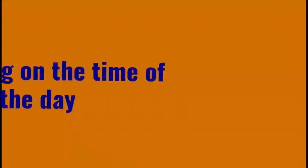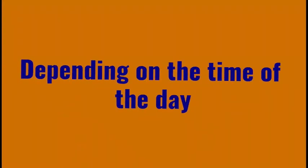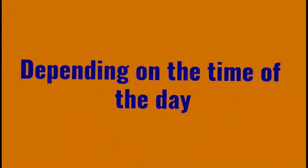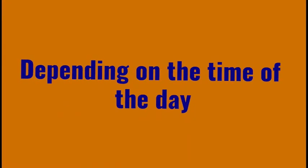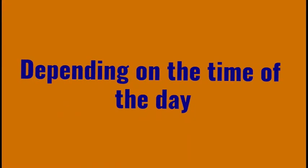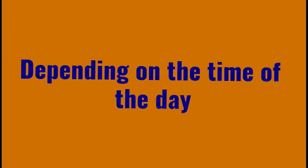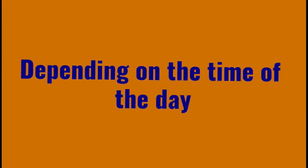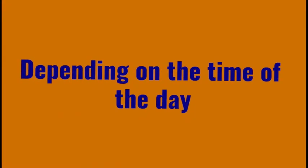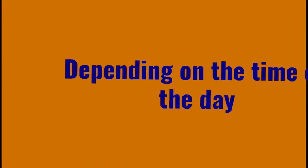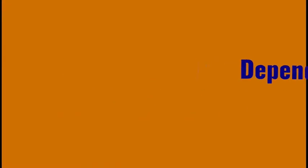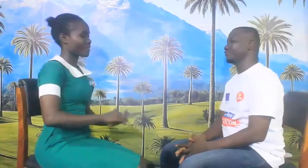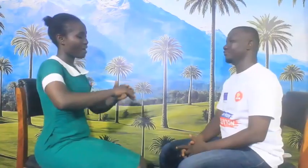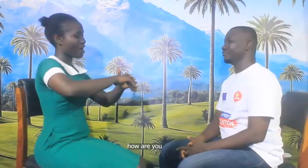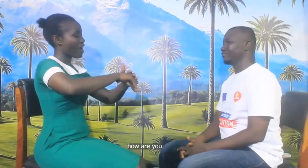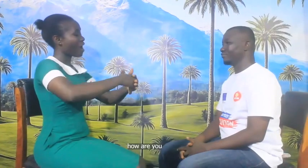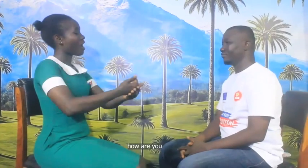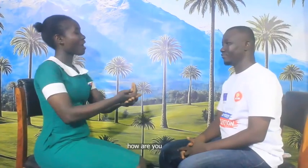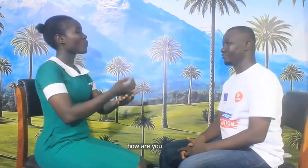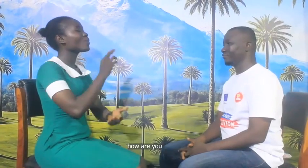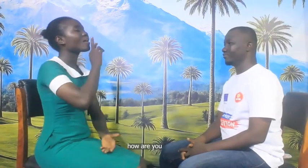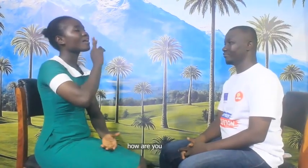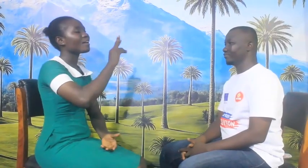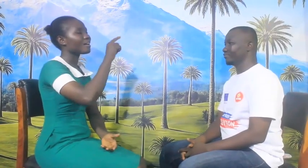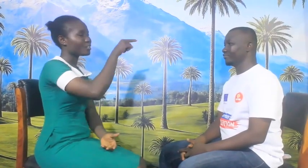Depending on the time of the day. How are you?